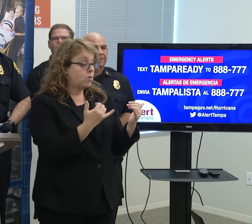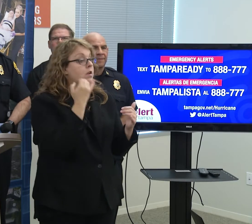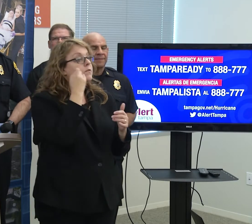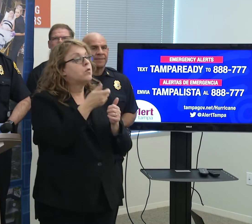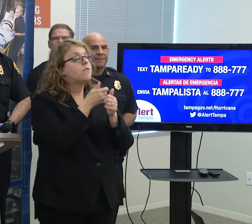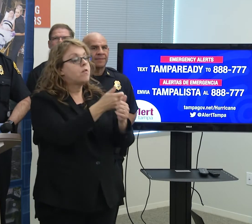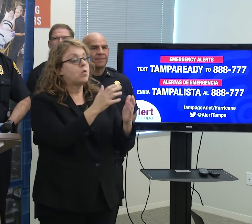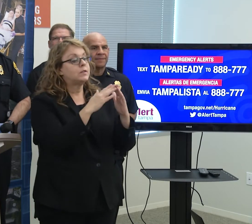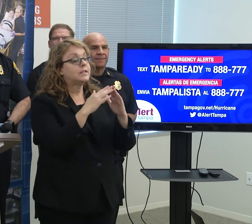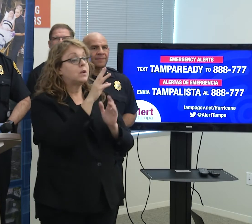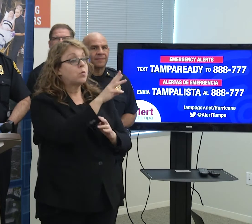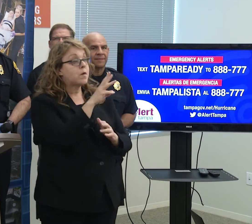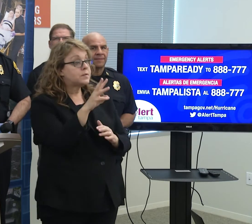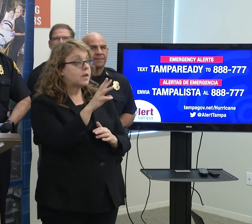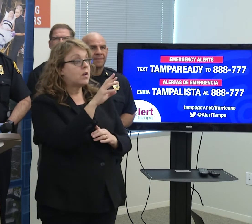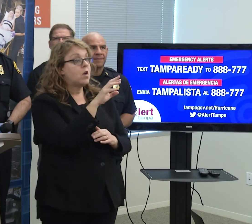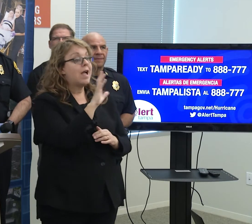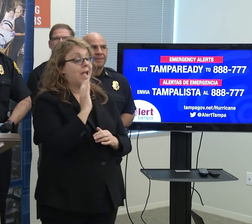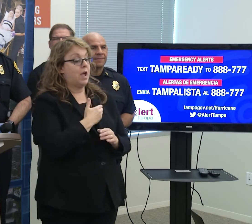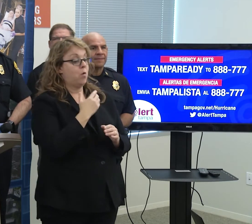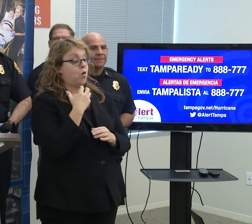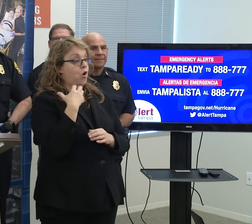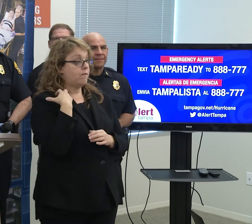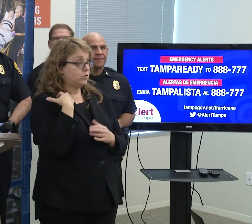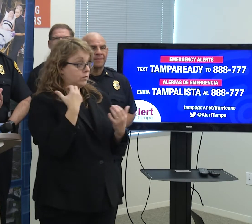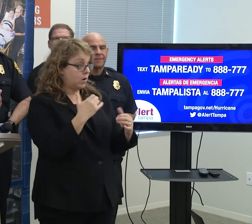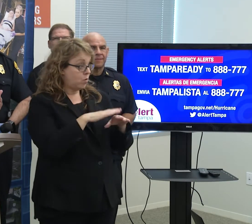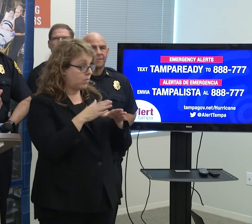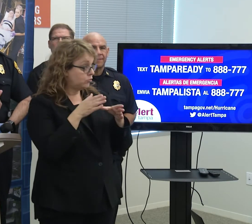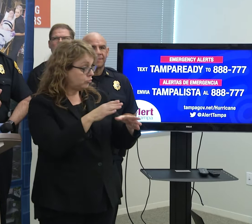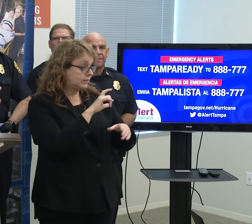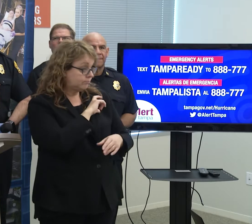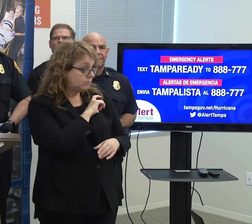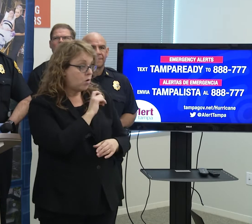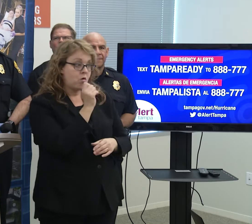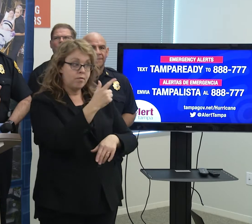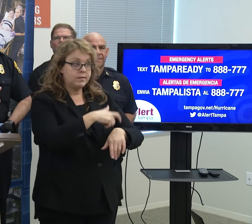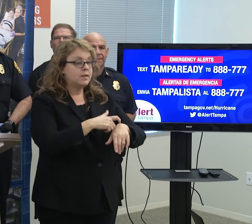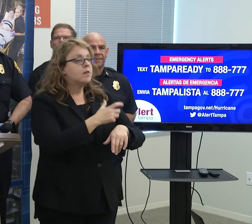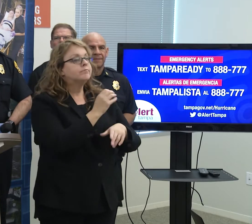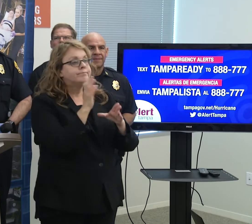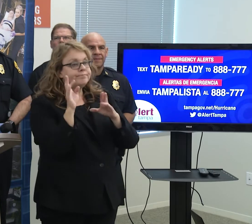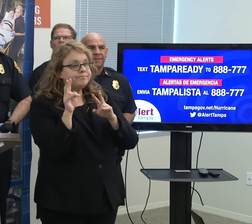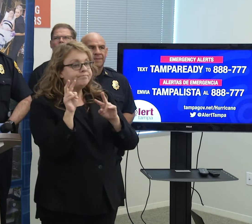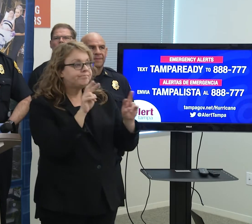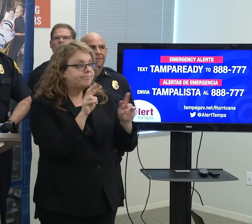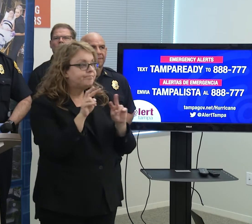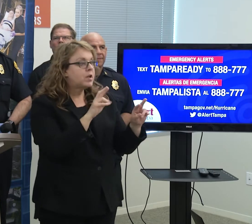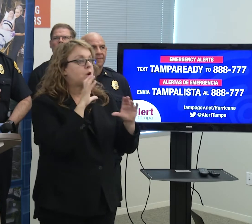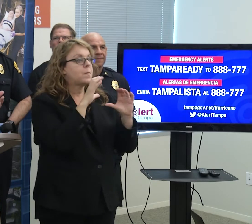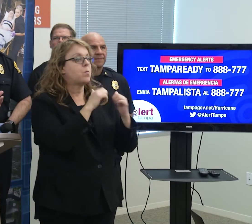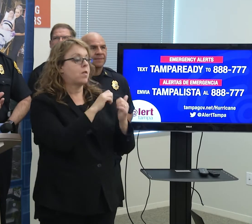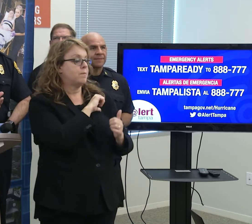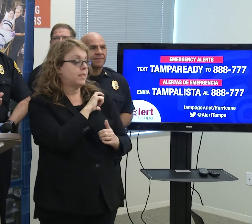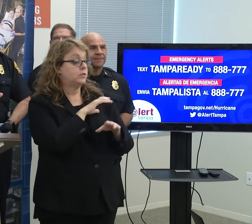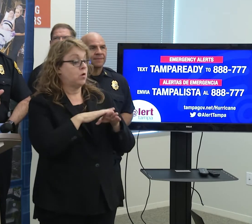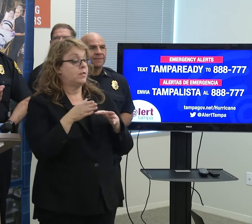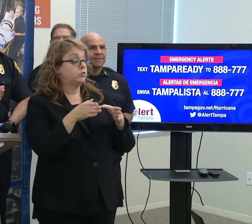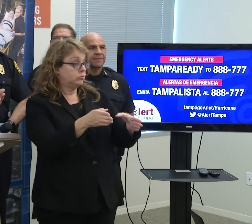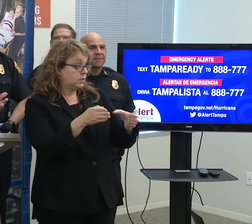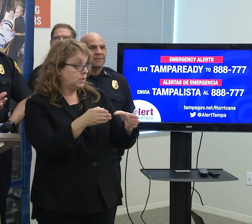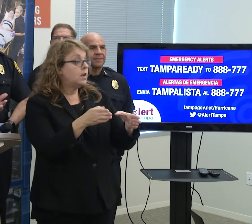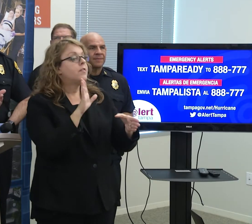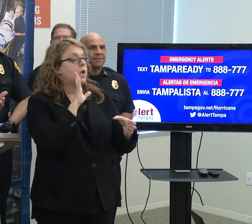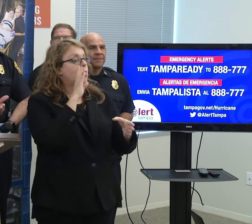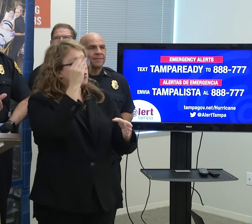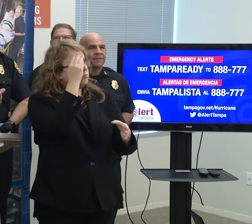follow the city's website, our officers are out there on the street all the time, and we are constantly in communications with the cops on the street, and